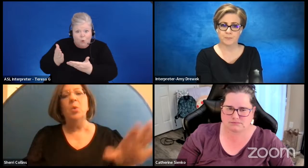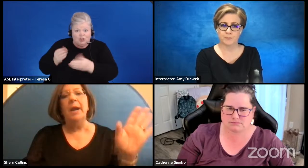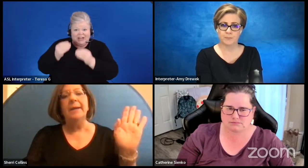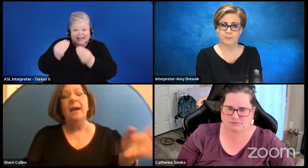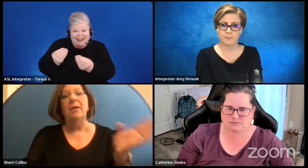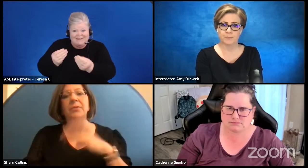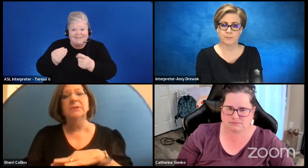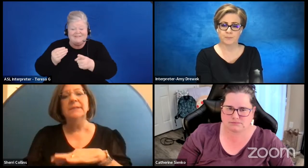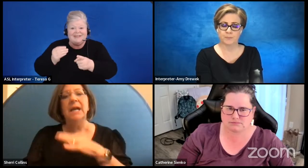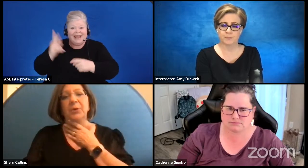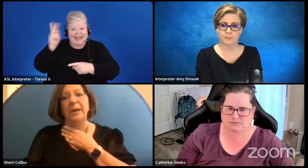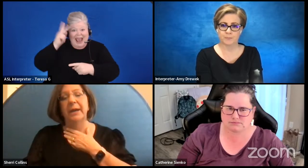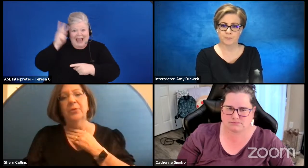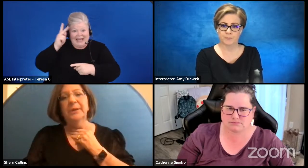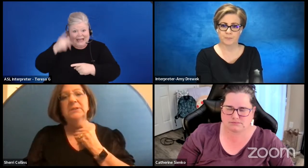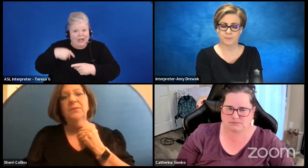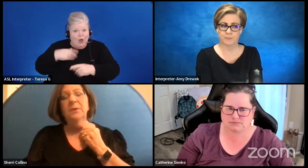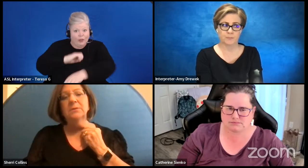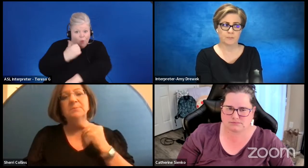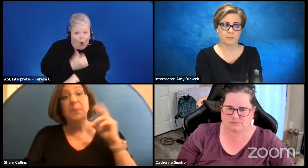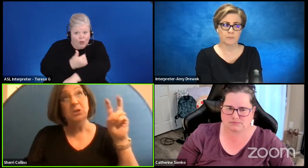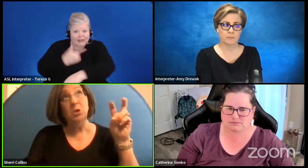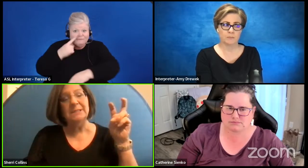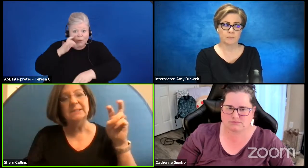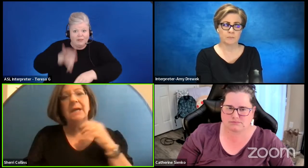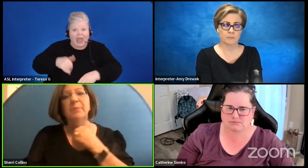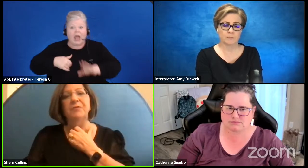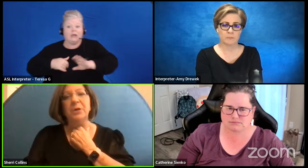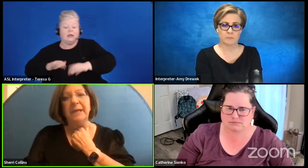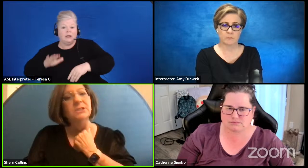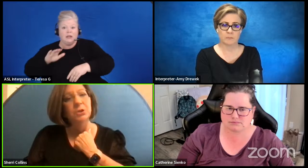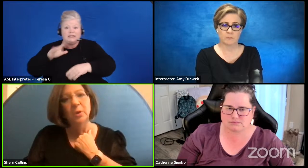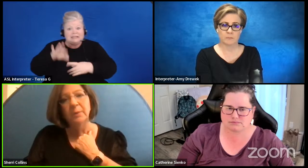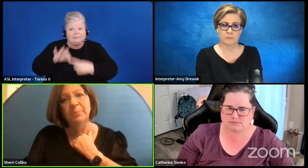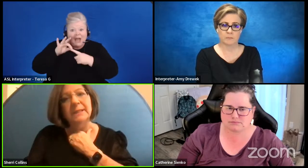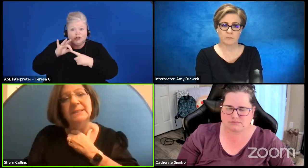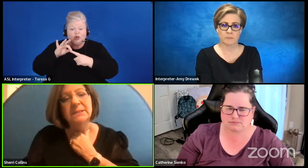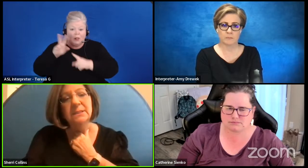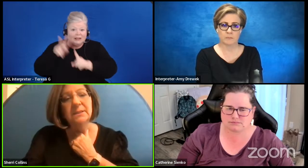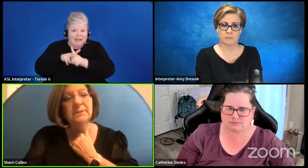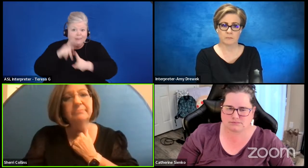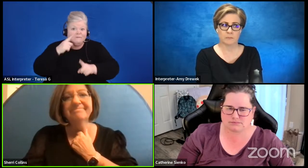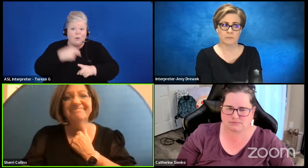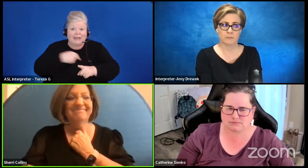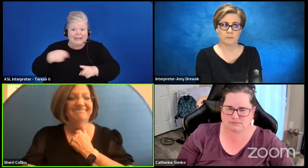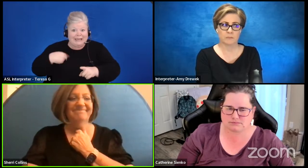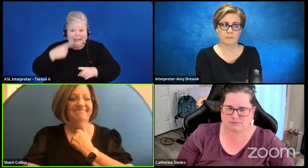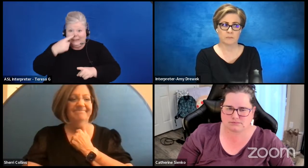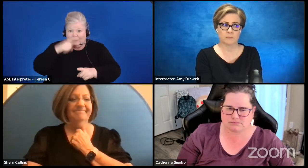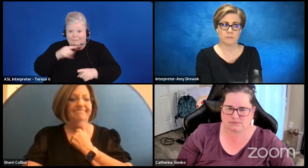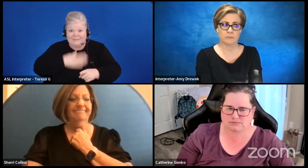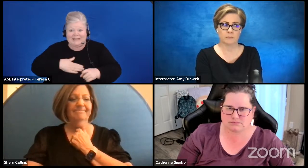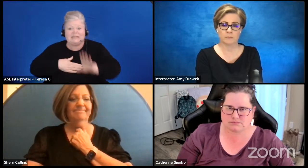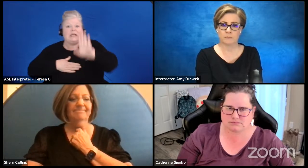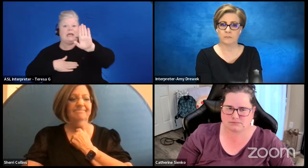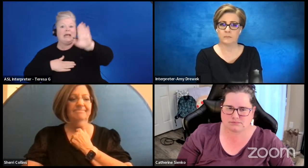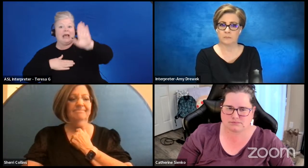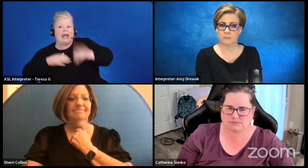with ADOA on the salary increase special assignment for Nikki Suka, please. This